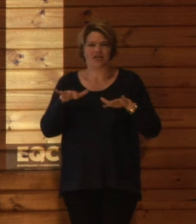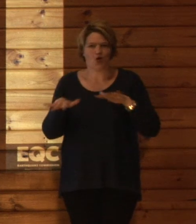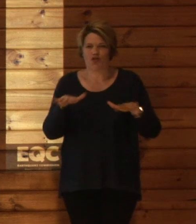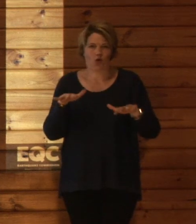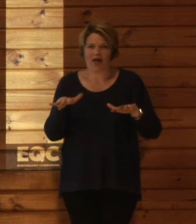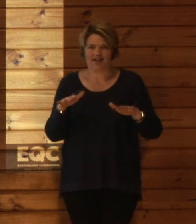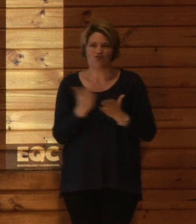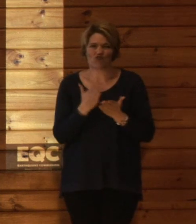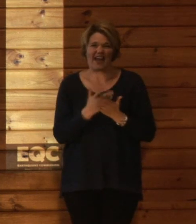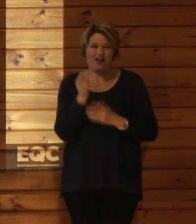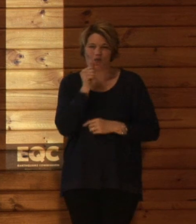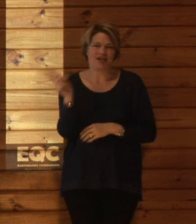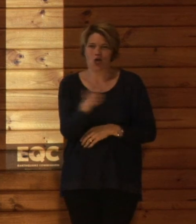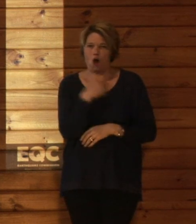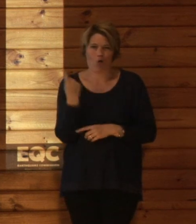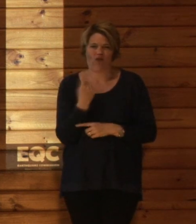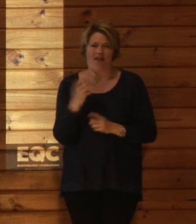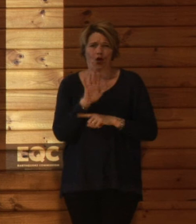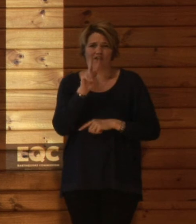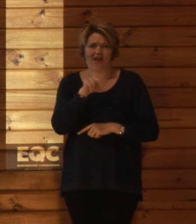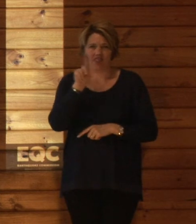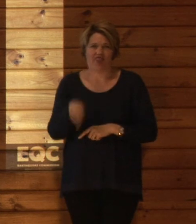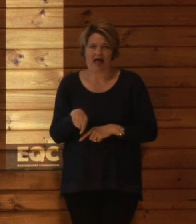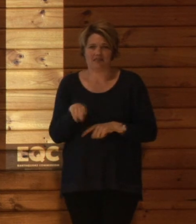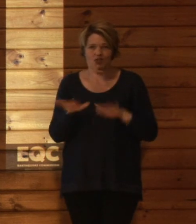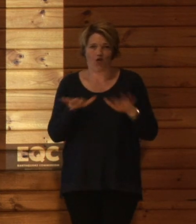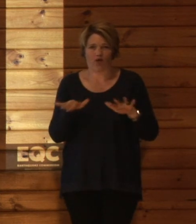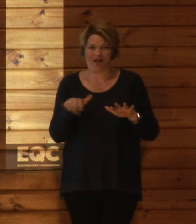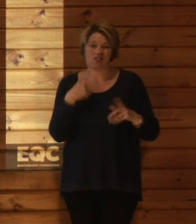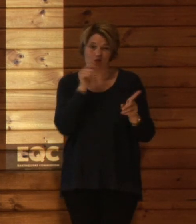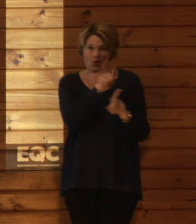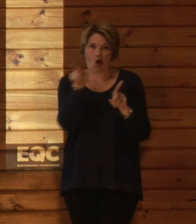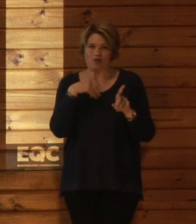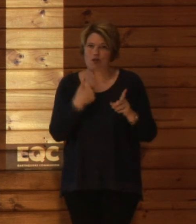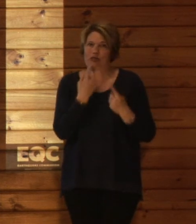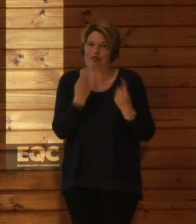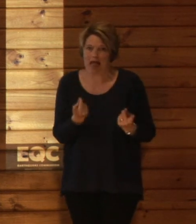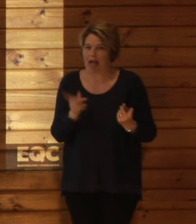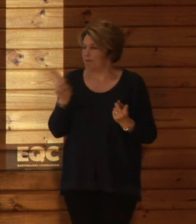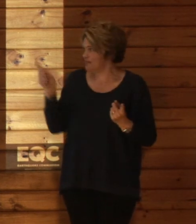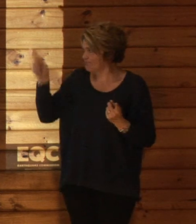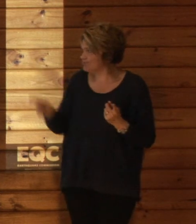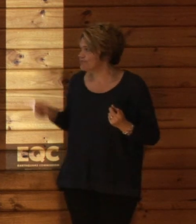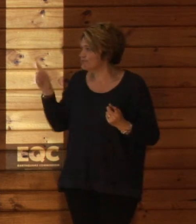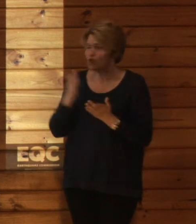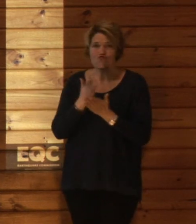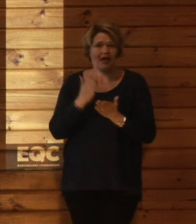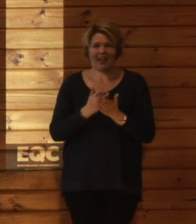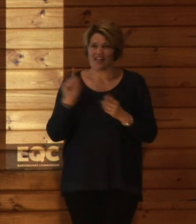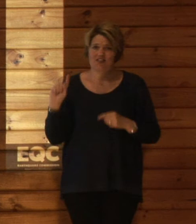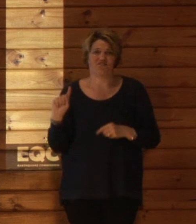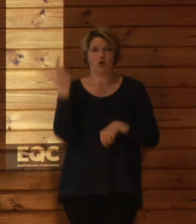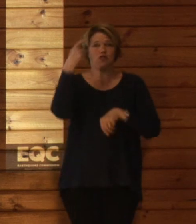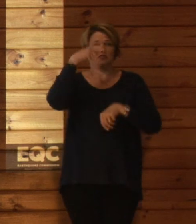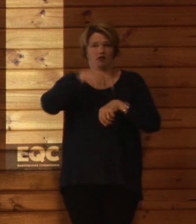that. But certainly it's an unprecedented event, actually, in terms of how these things operate around the world. Normally